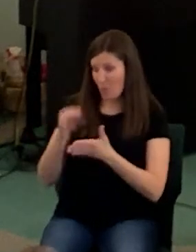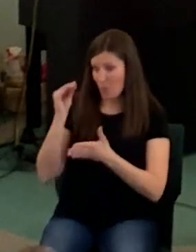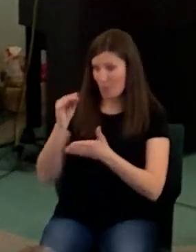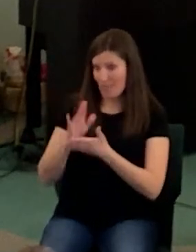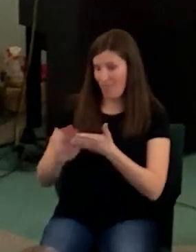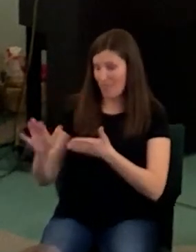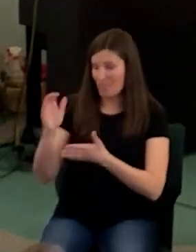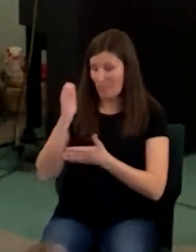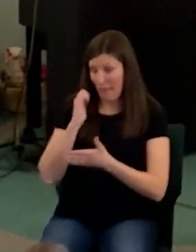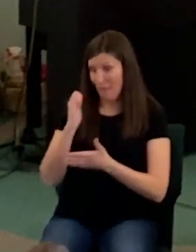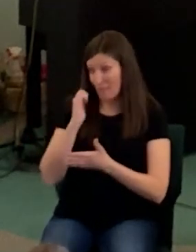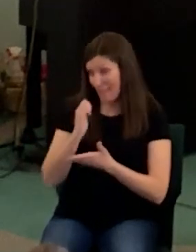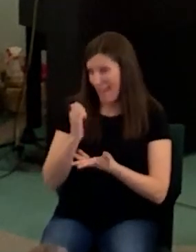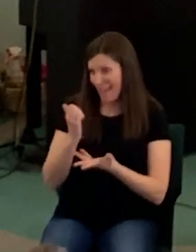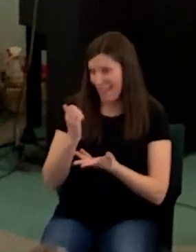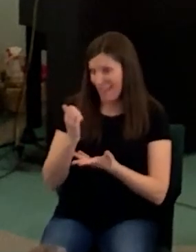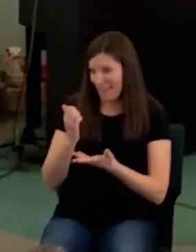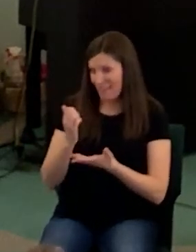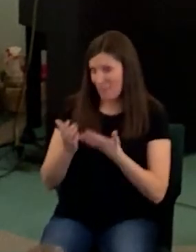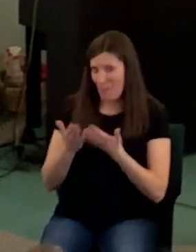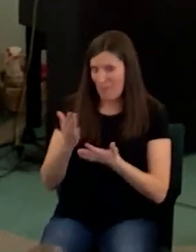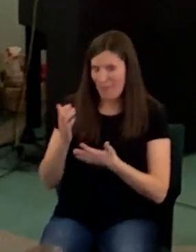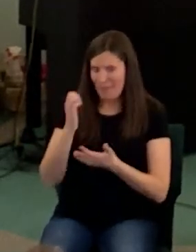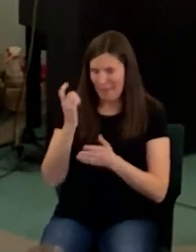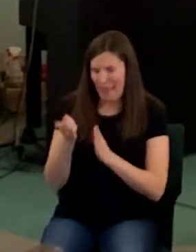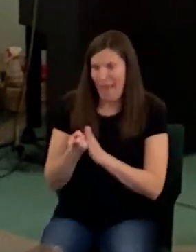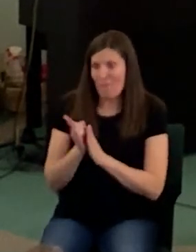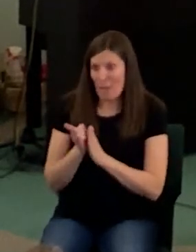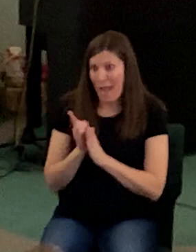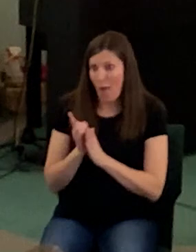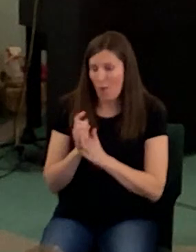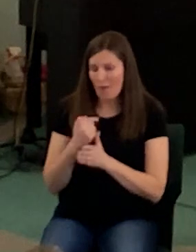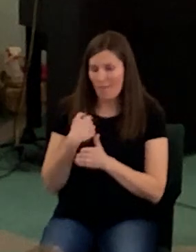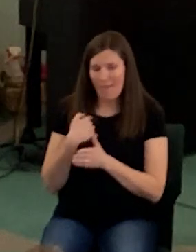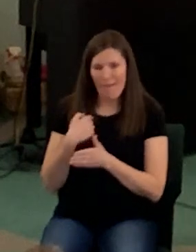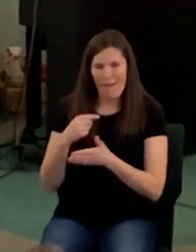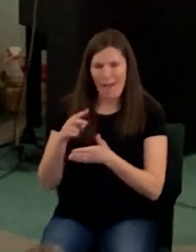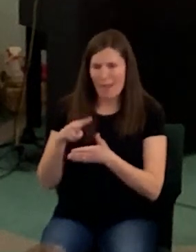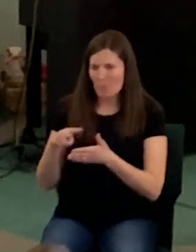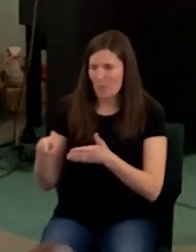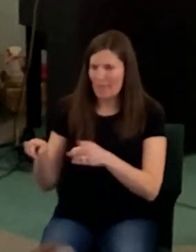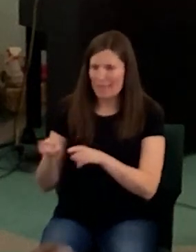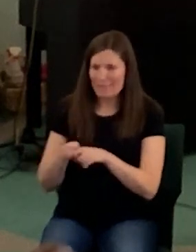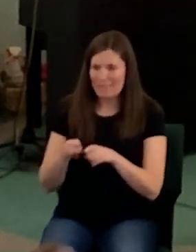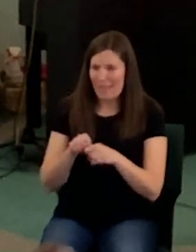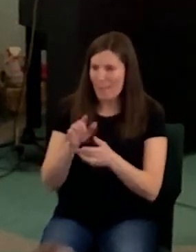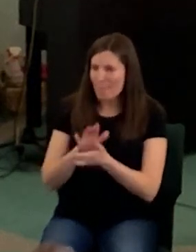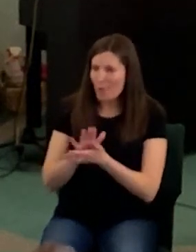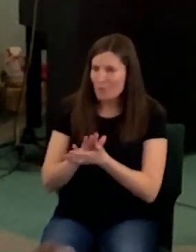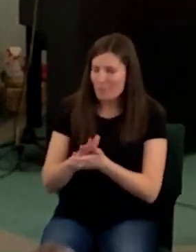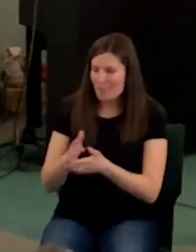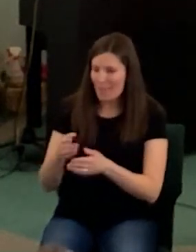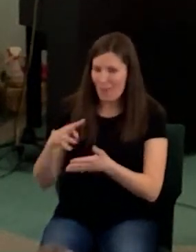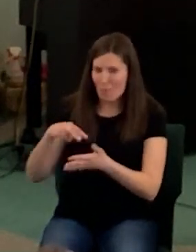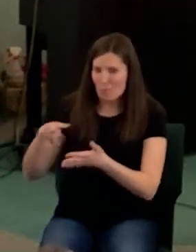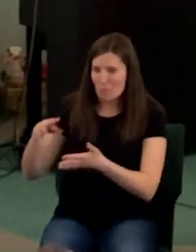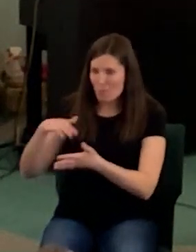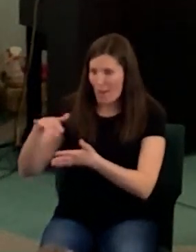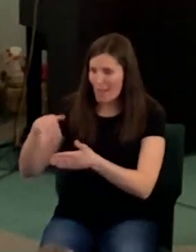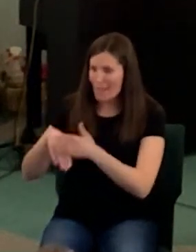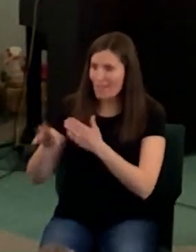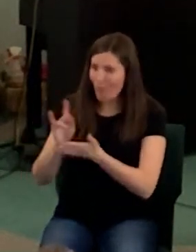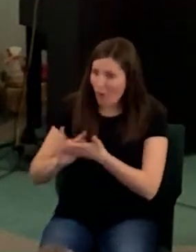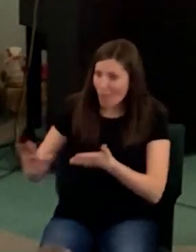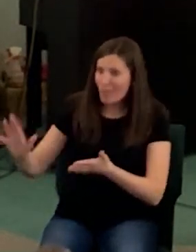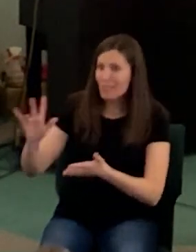day, probably every hour. I'm often rereading books they had us reread in school, trying to sharpen my